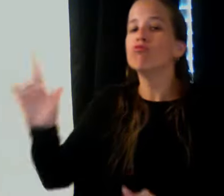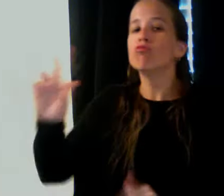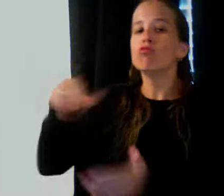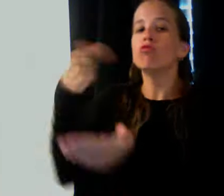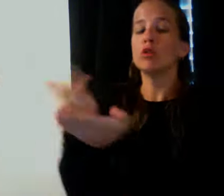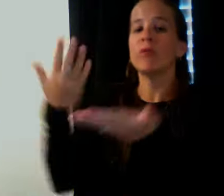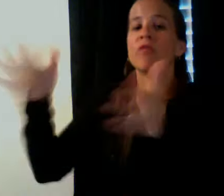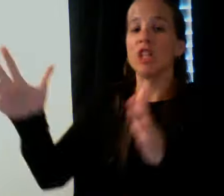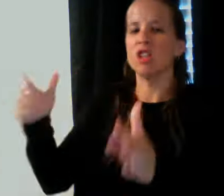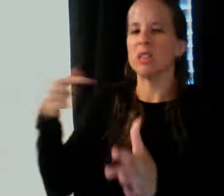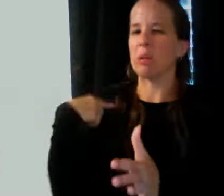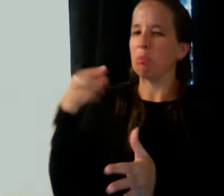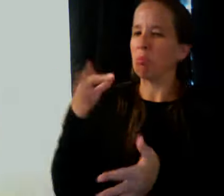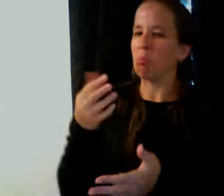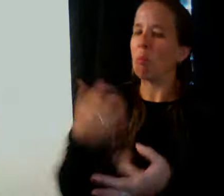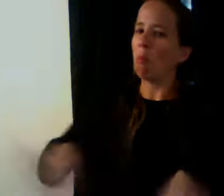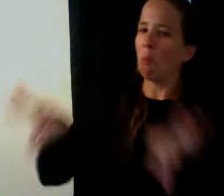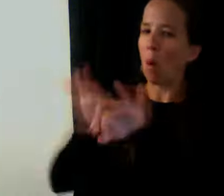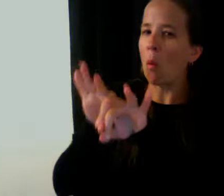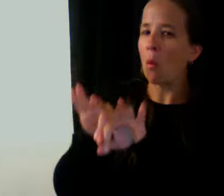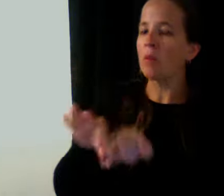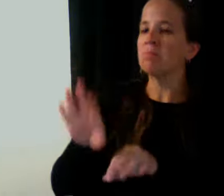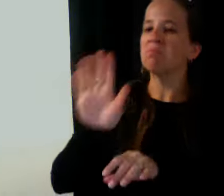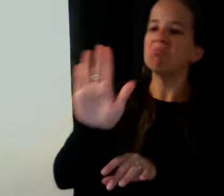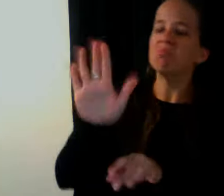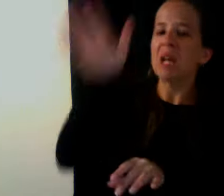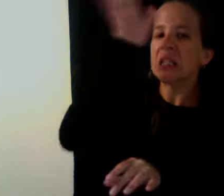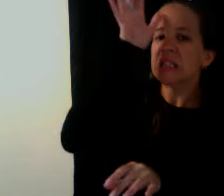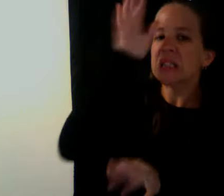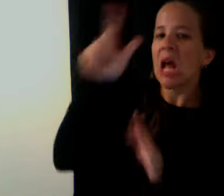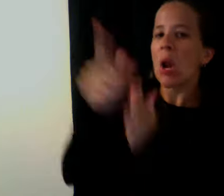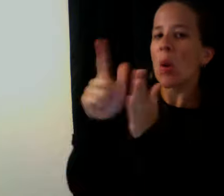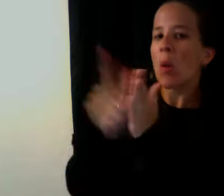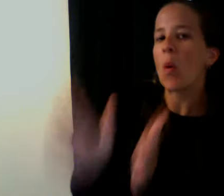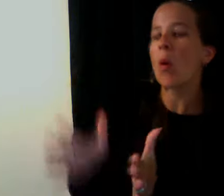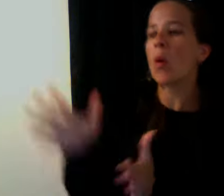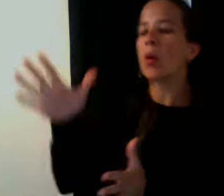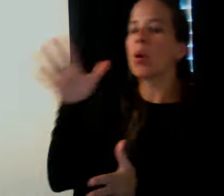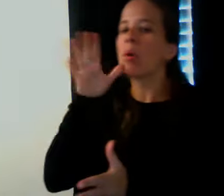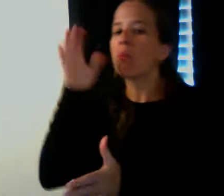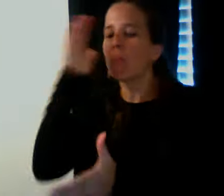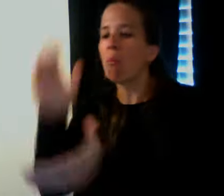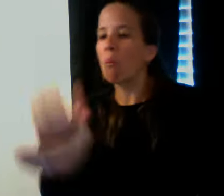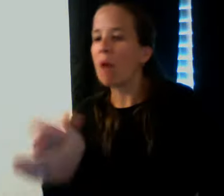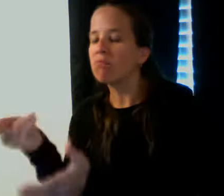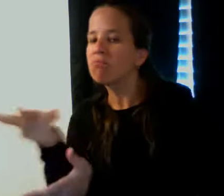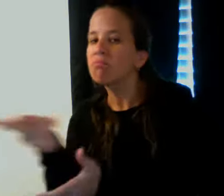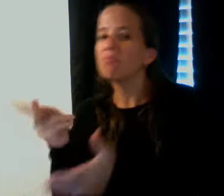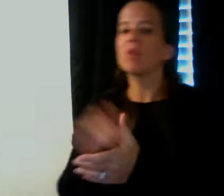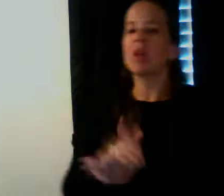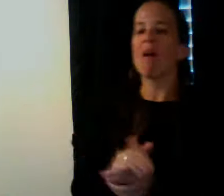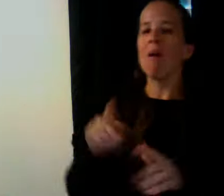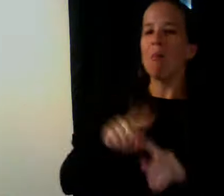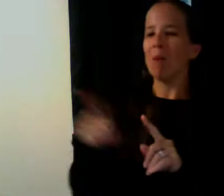wife. Except that when I popped out, they decided at the last minute that they really wanted a girl. So